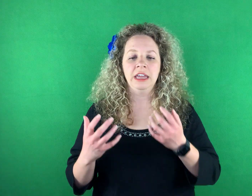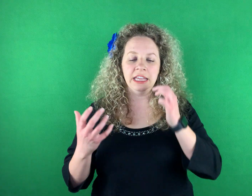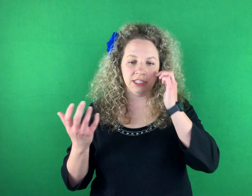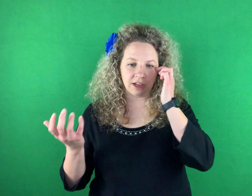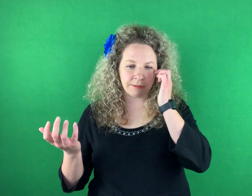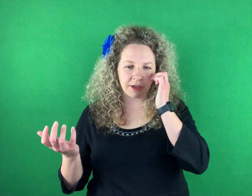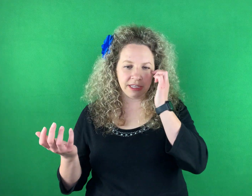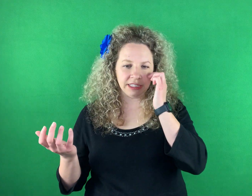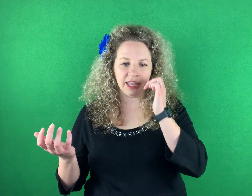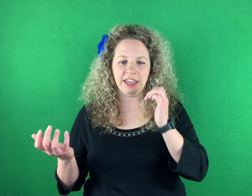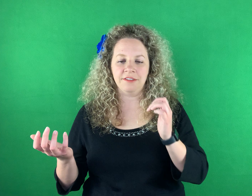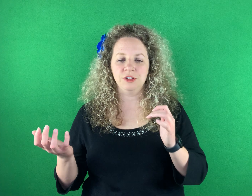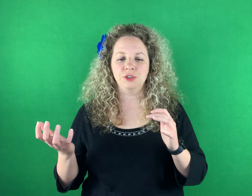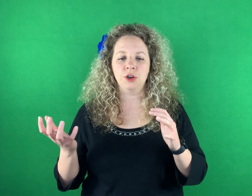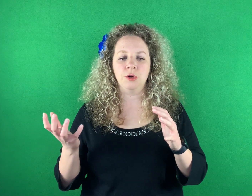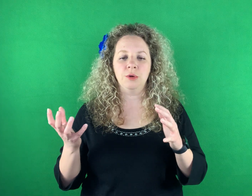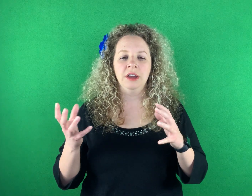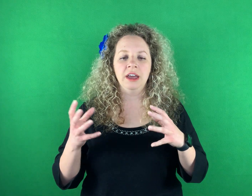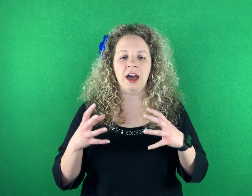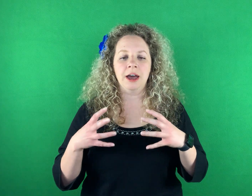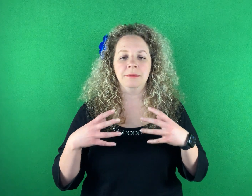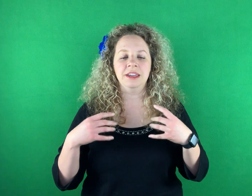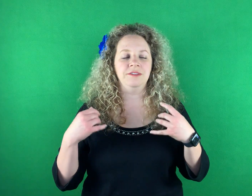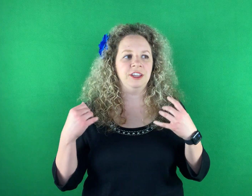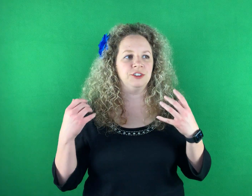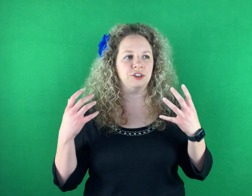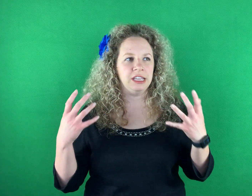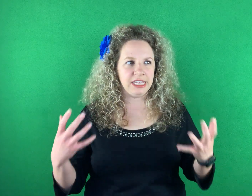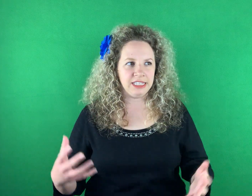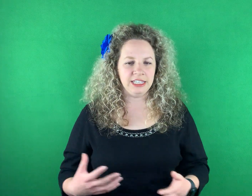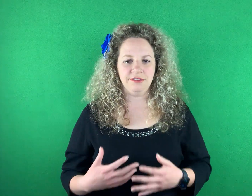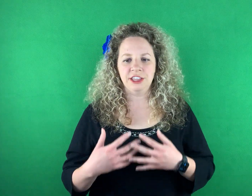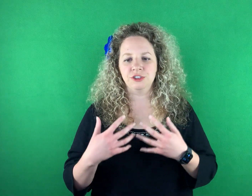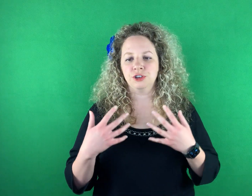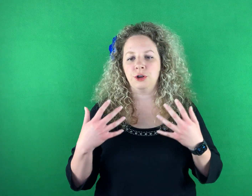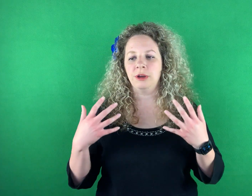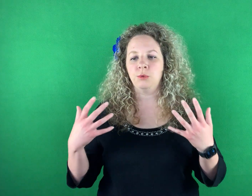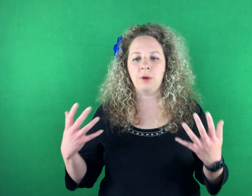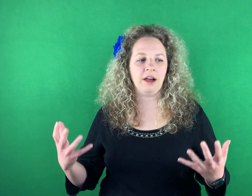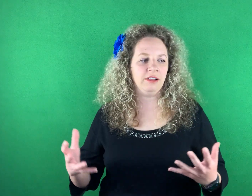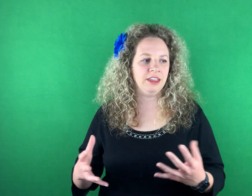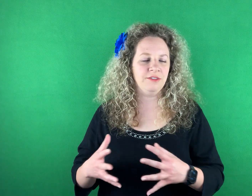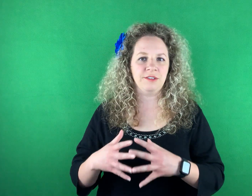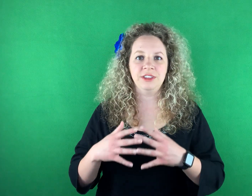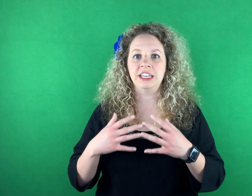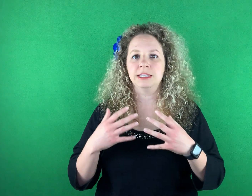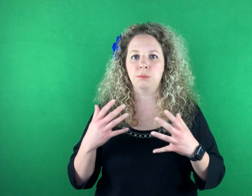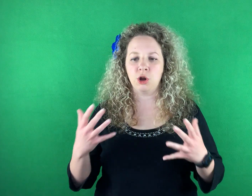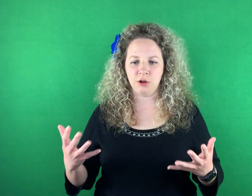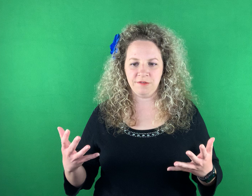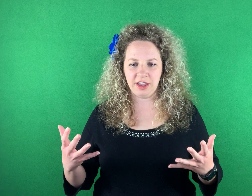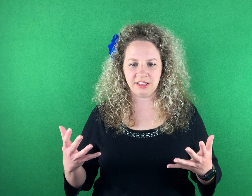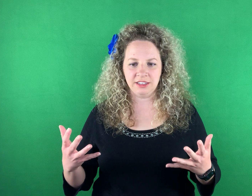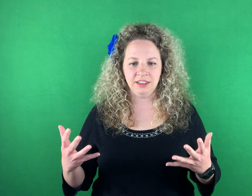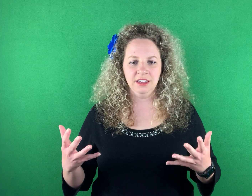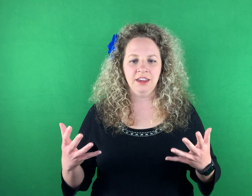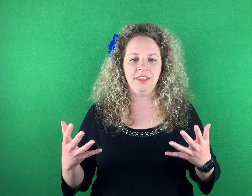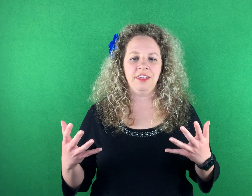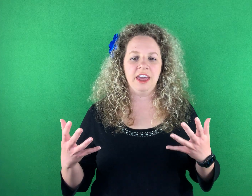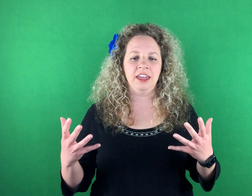he's talking about his life. So if things are easy, if things are going well, if everything is perfect, then